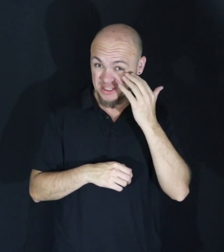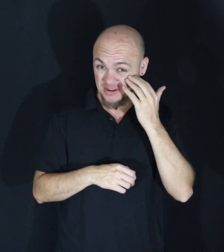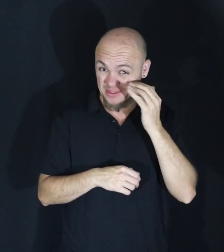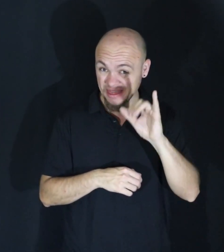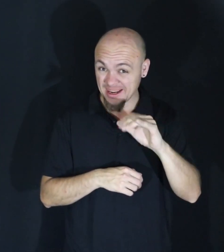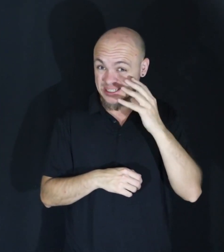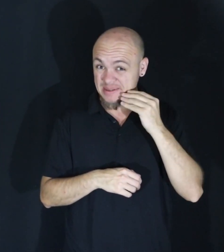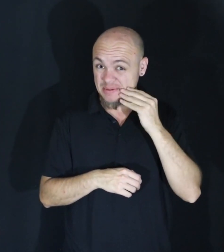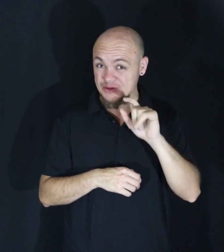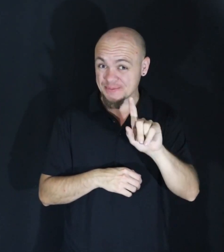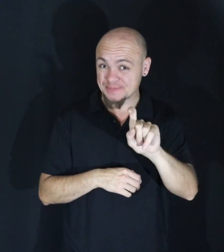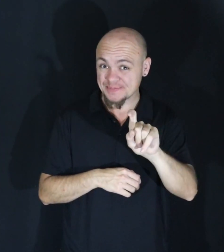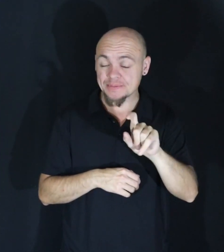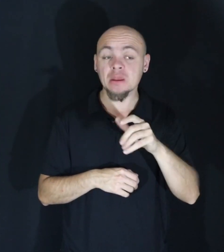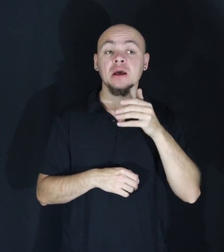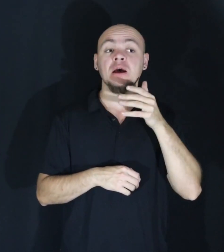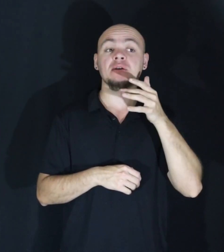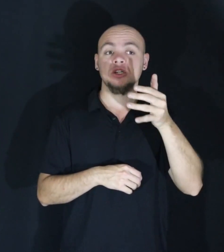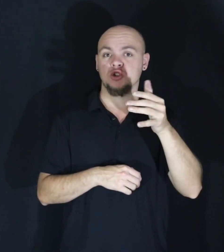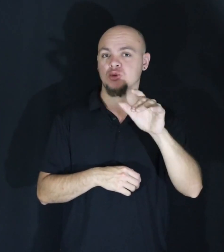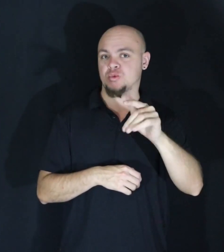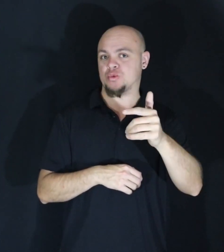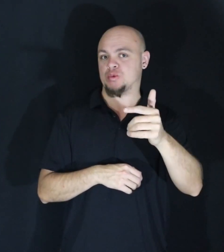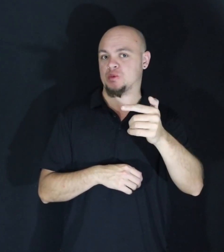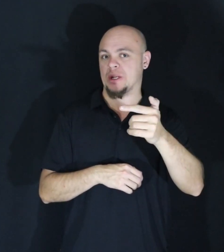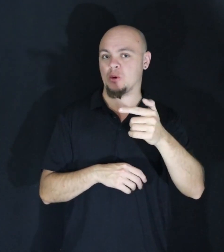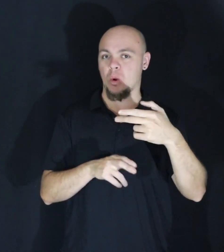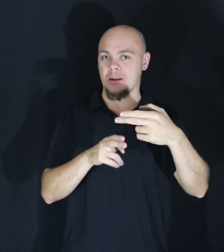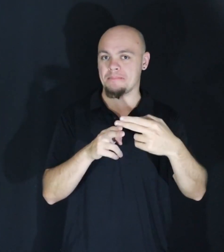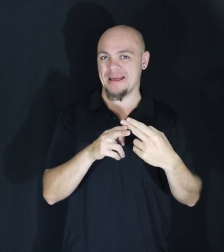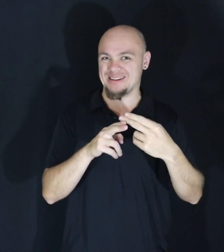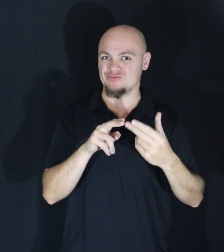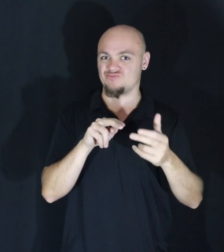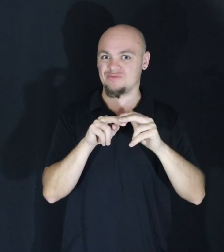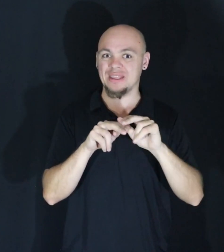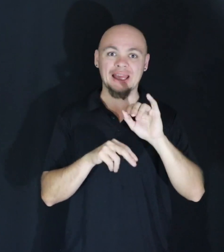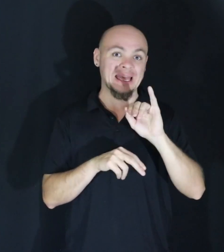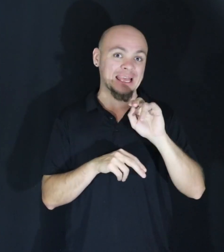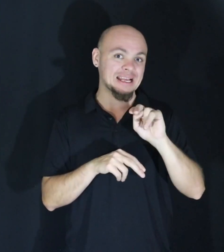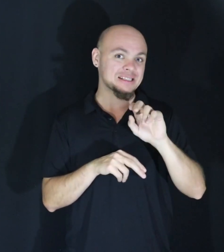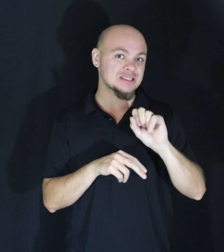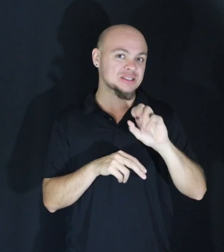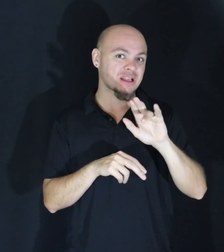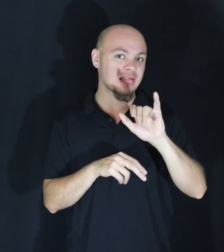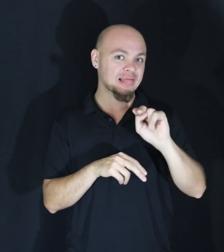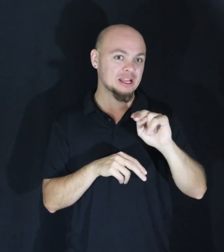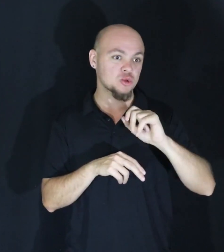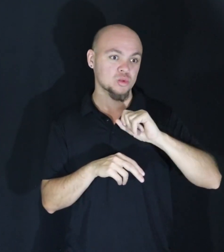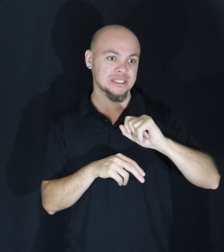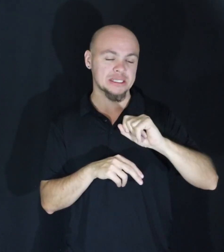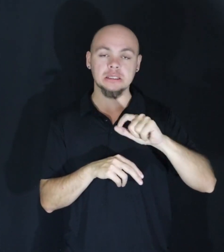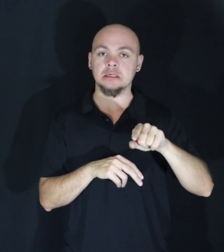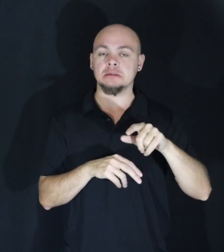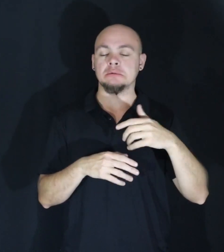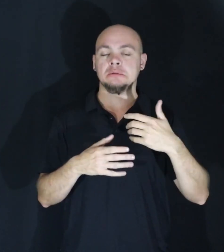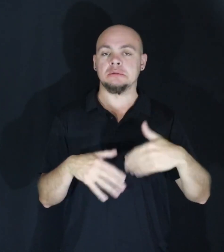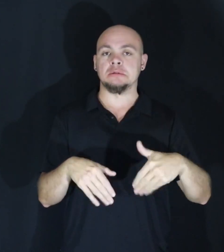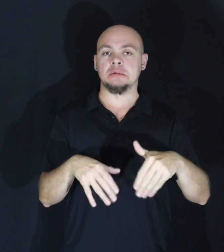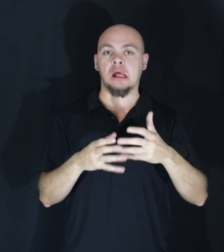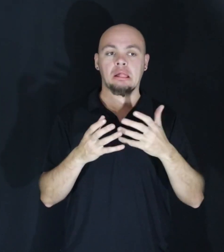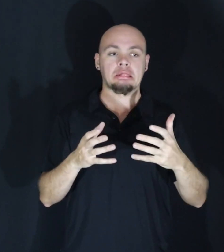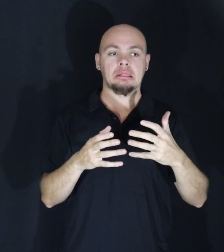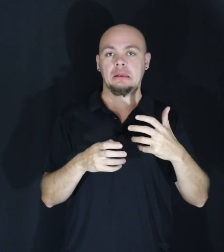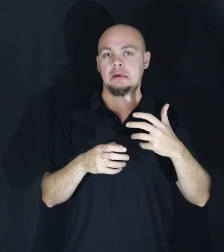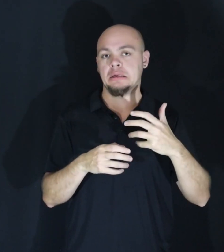Before long, I gained 21 pounds, developed insulin resistance, and was walloped by a slew of